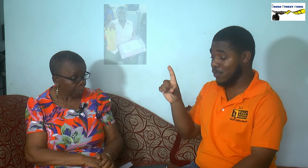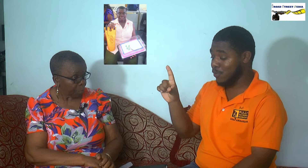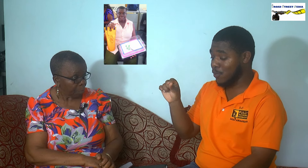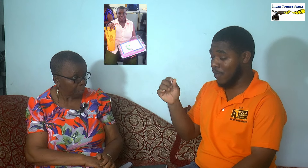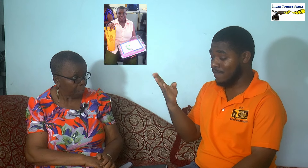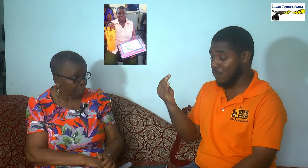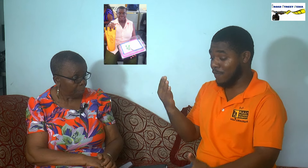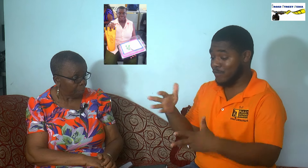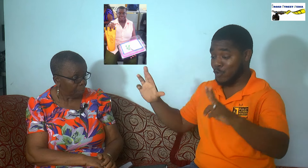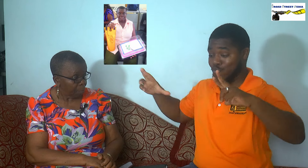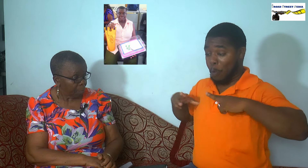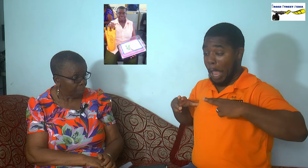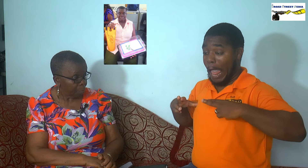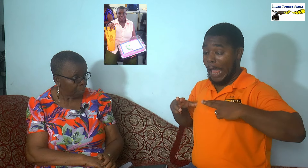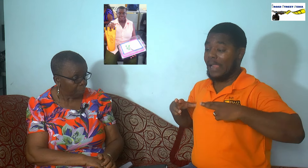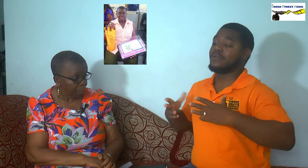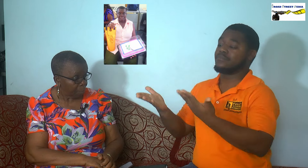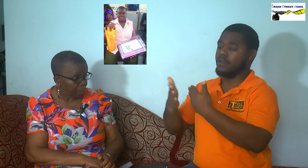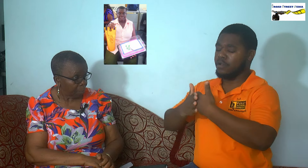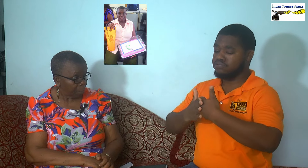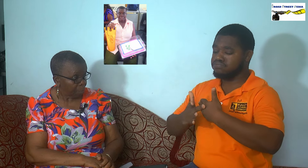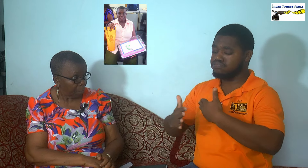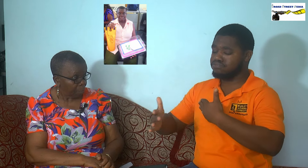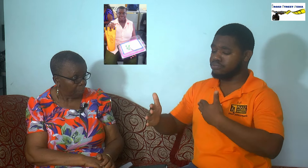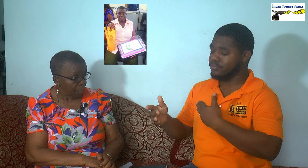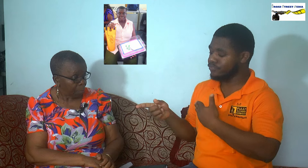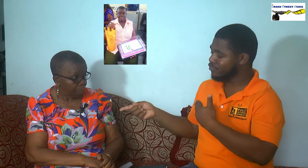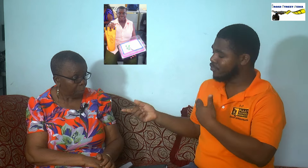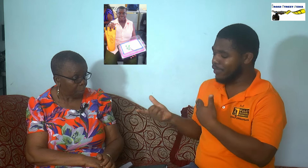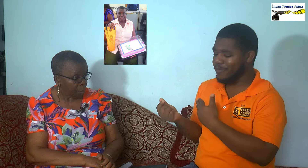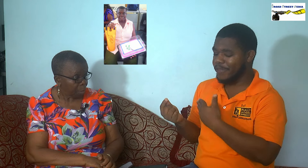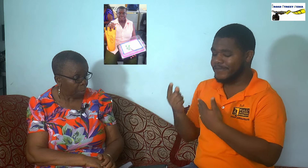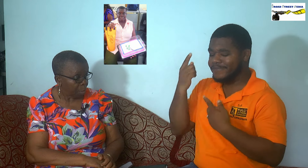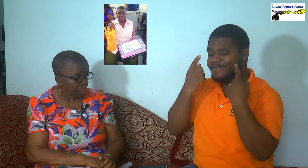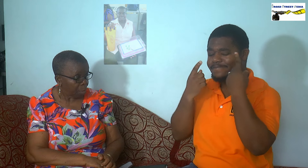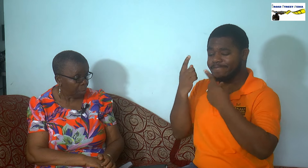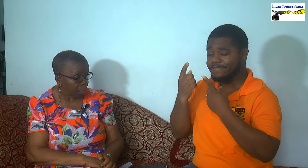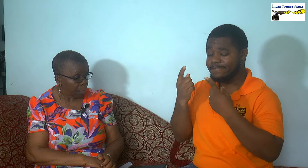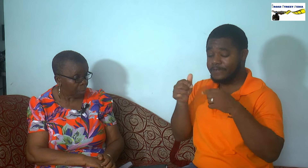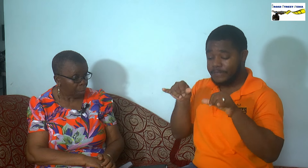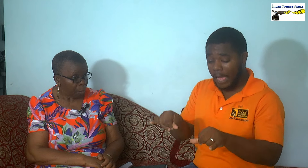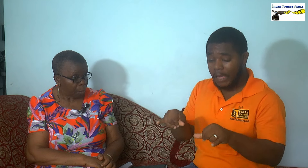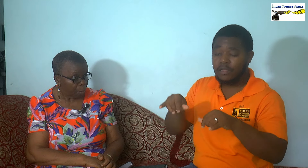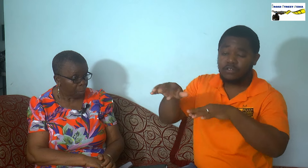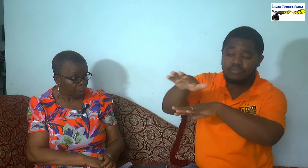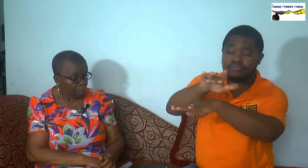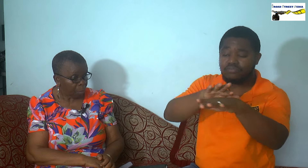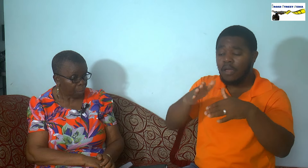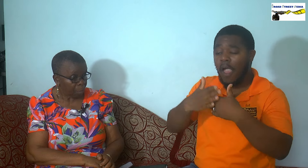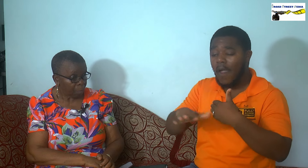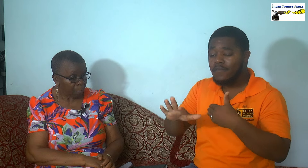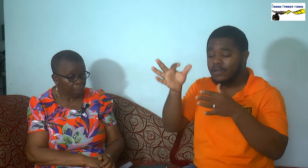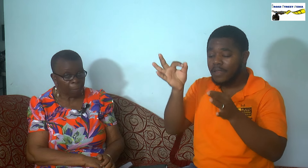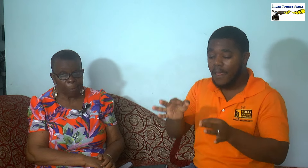So in 2014, you retired. And then what happened thereafter? You stayed for some